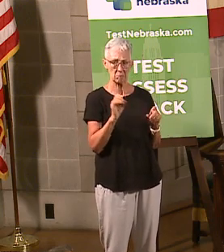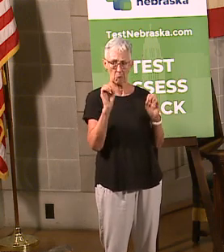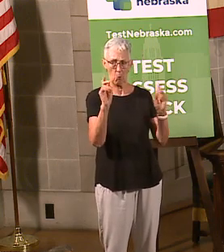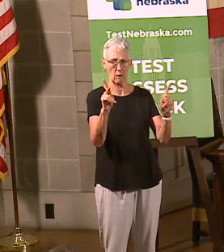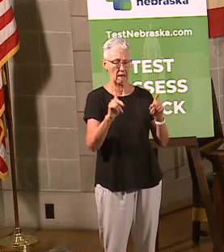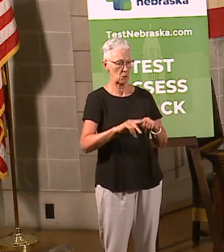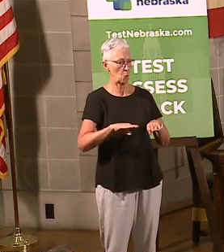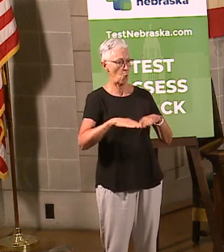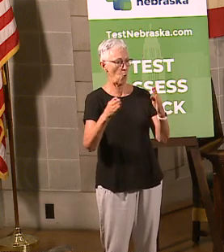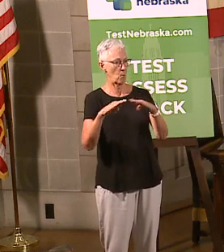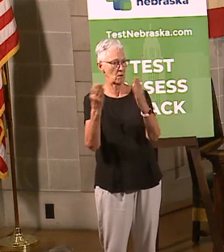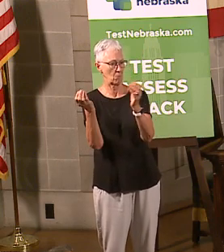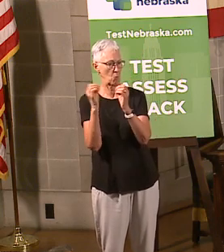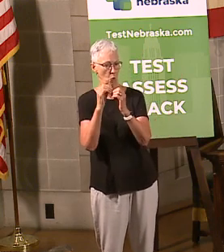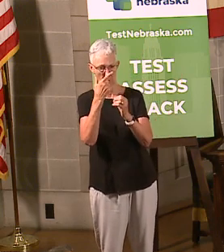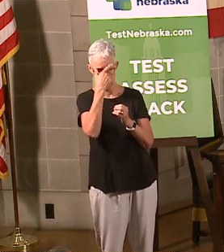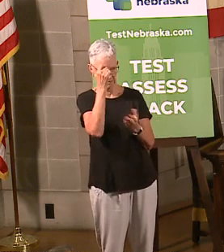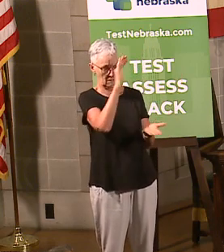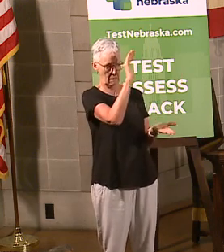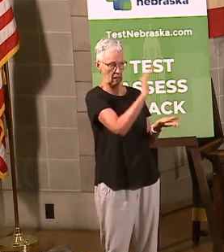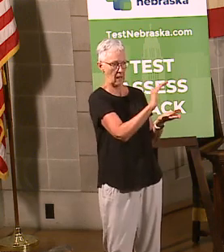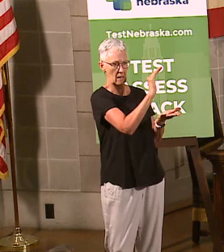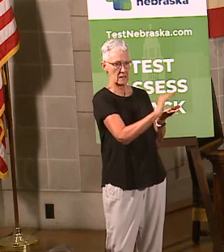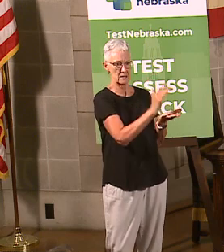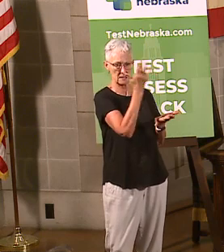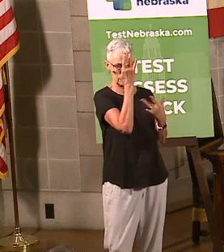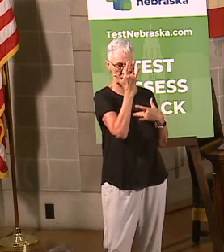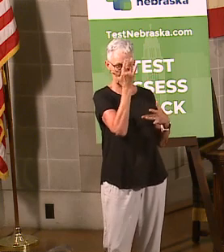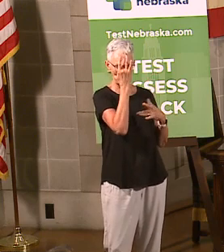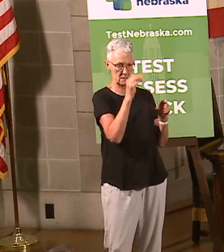forward with the announcement for June 22nd.